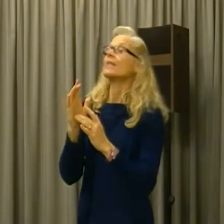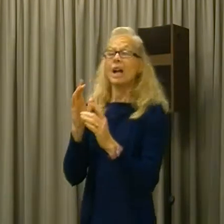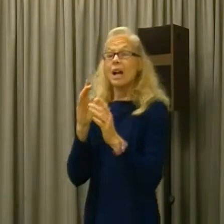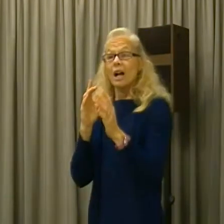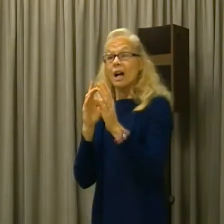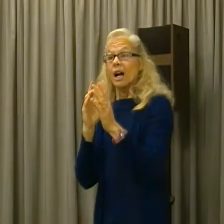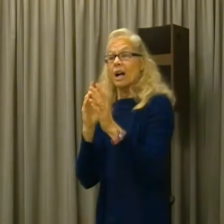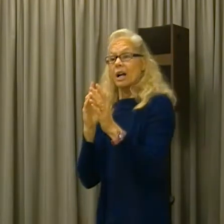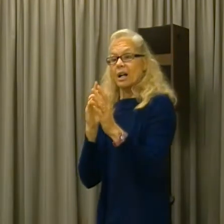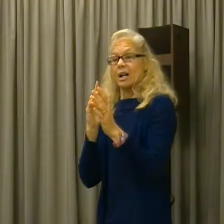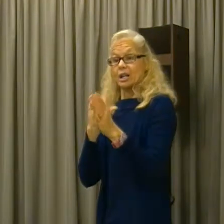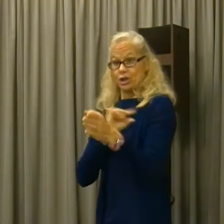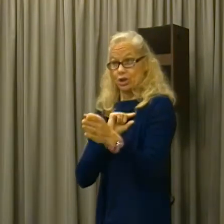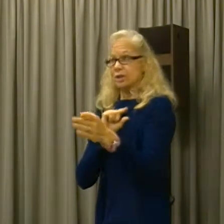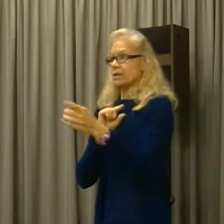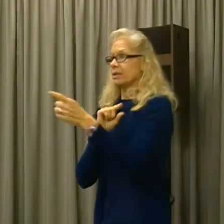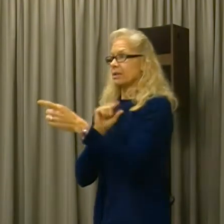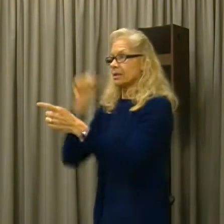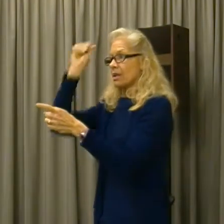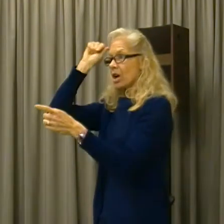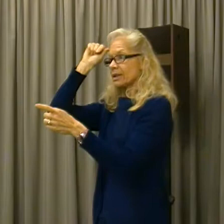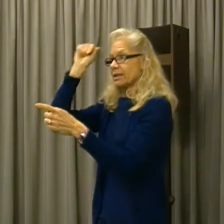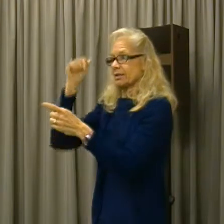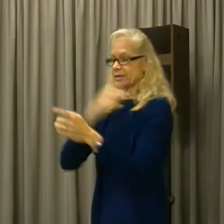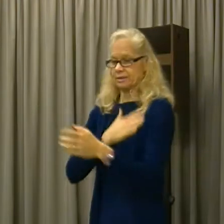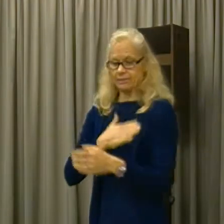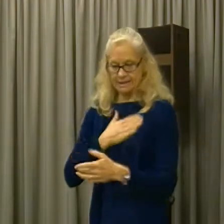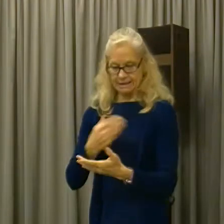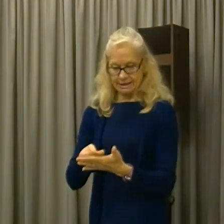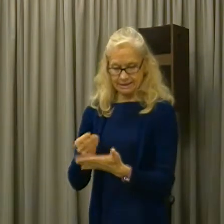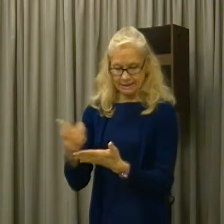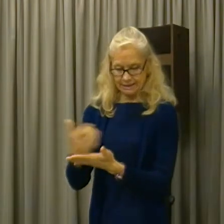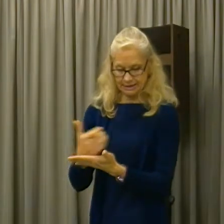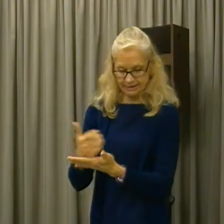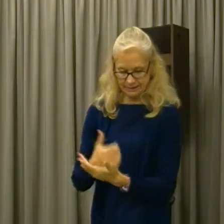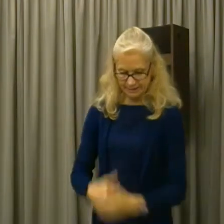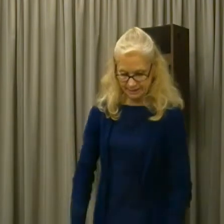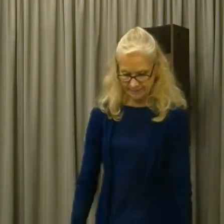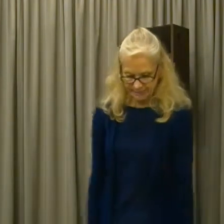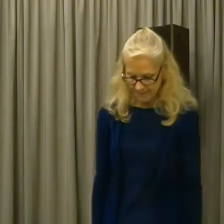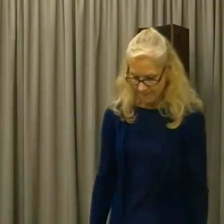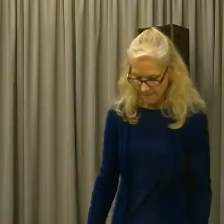come and take the offering for us, please, this morning.